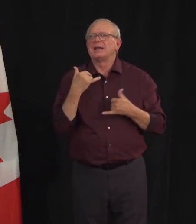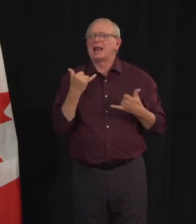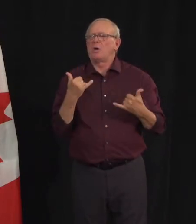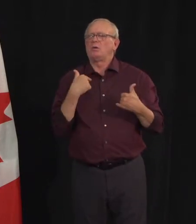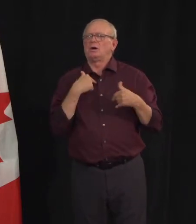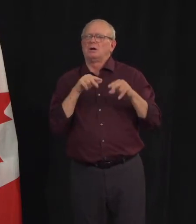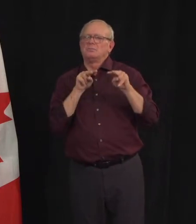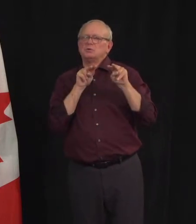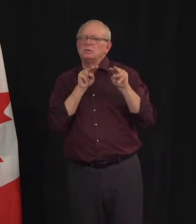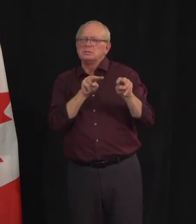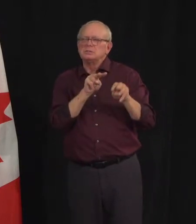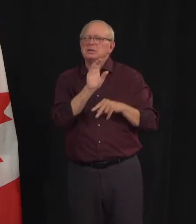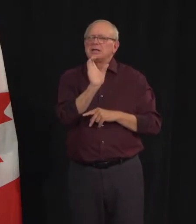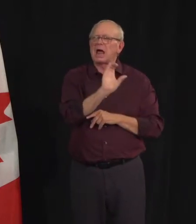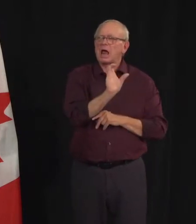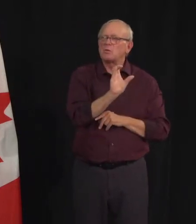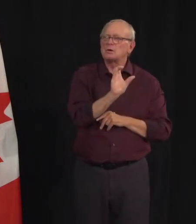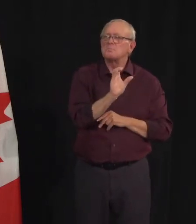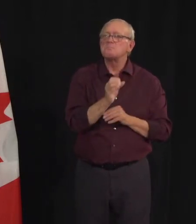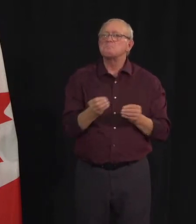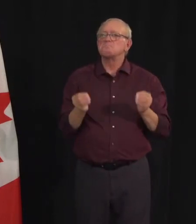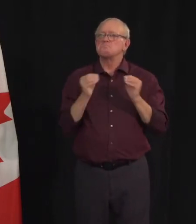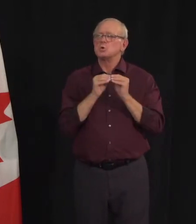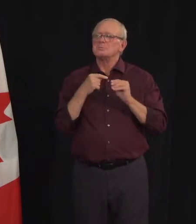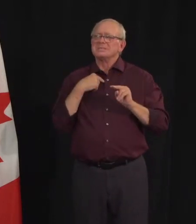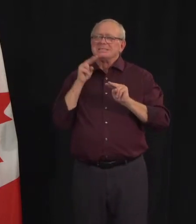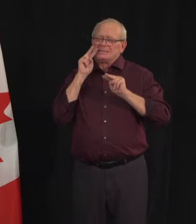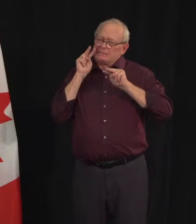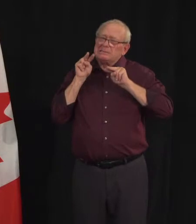in Edmonton than in Calgary, so I'd have to